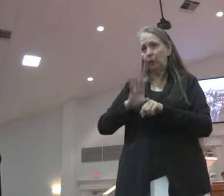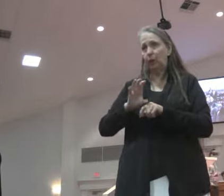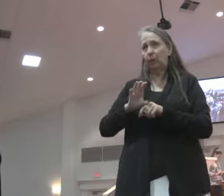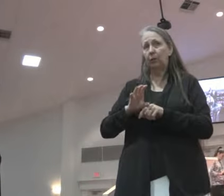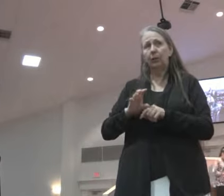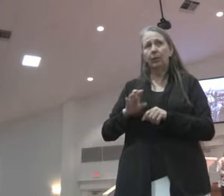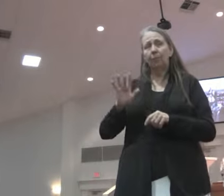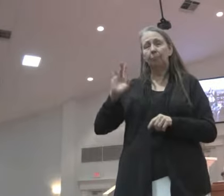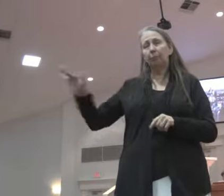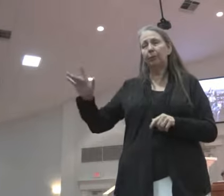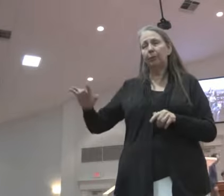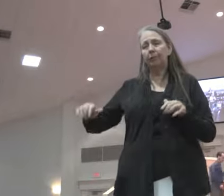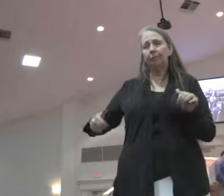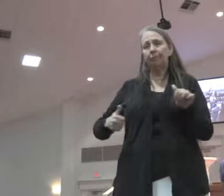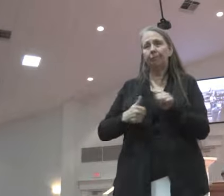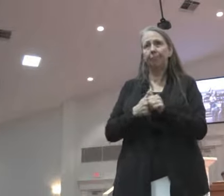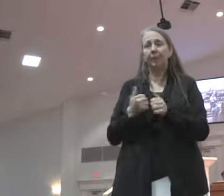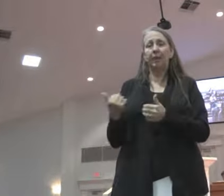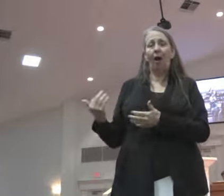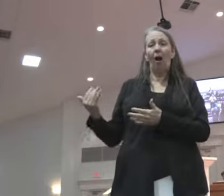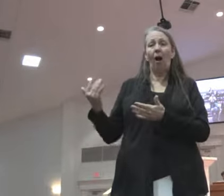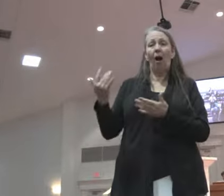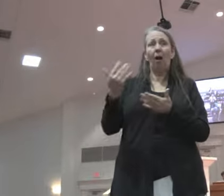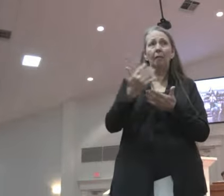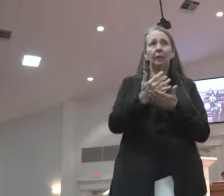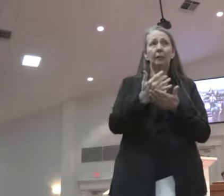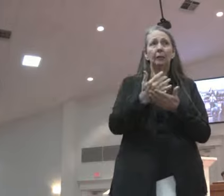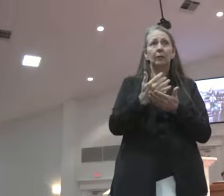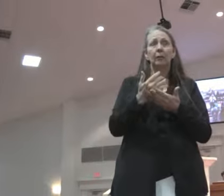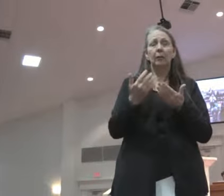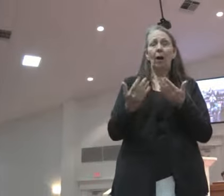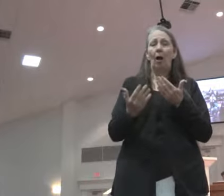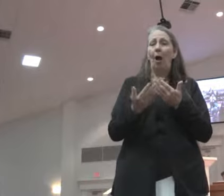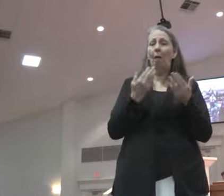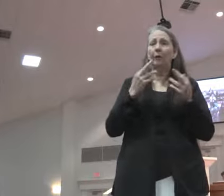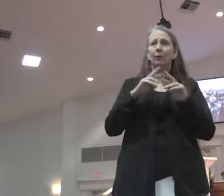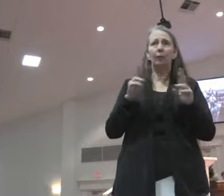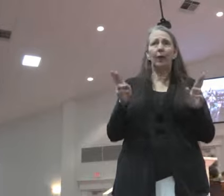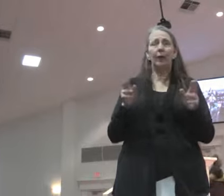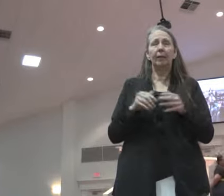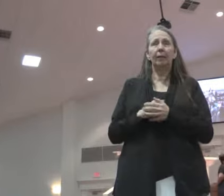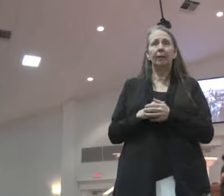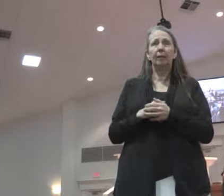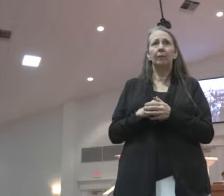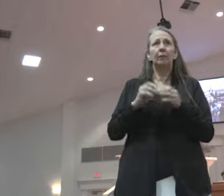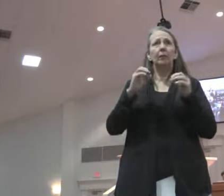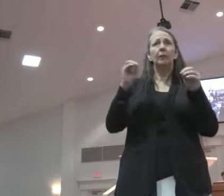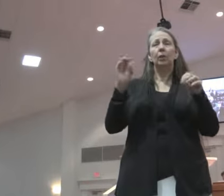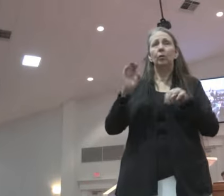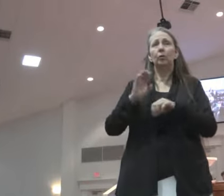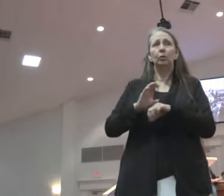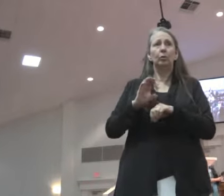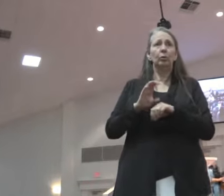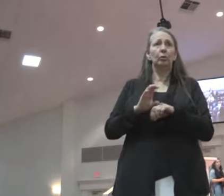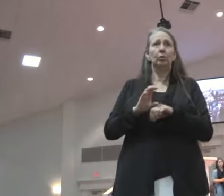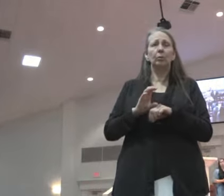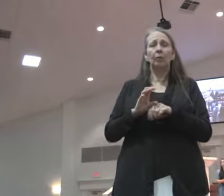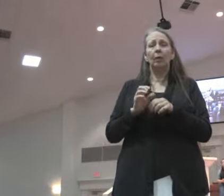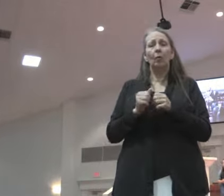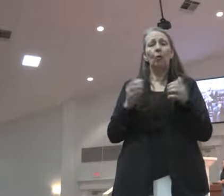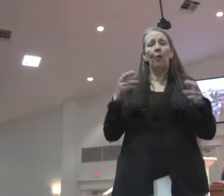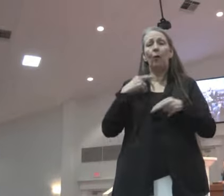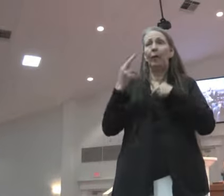revival. The harvest is almost upon you. And no church without